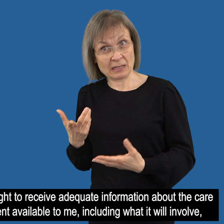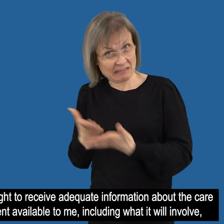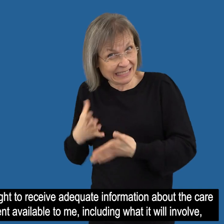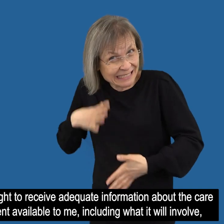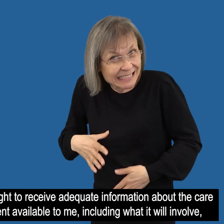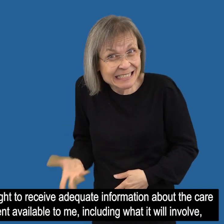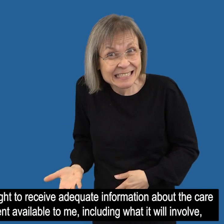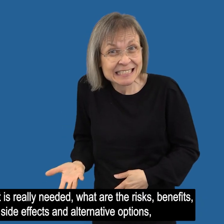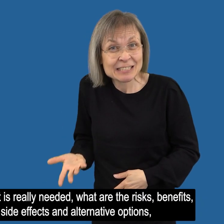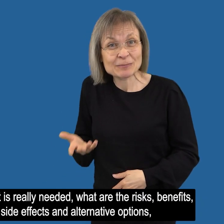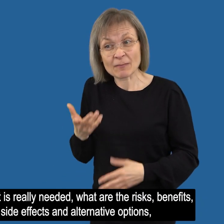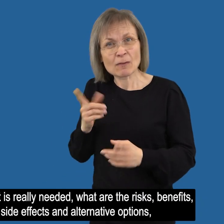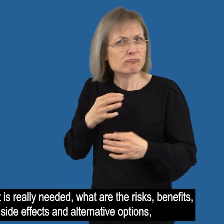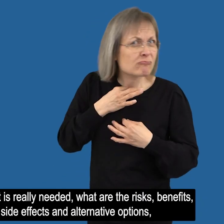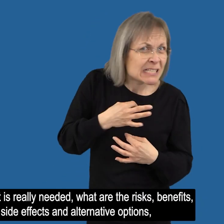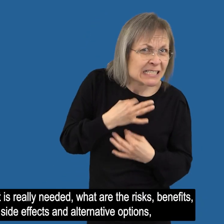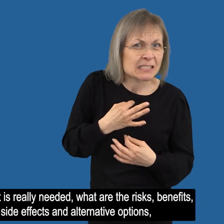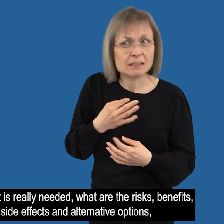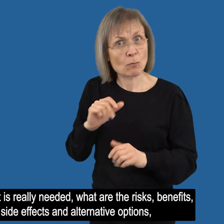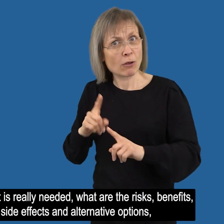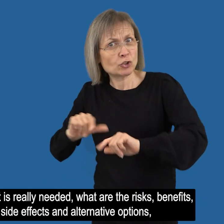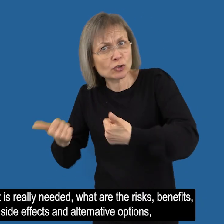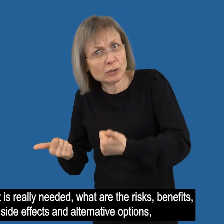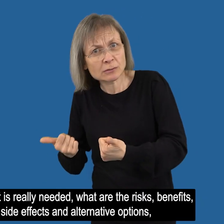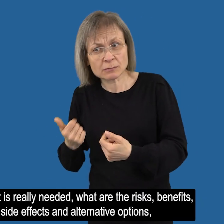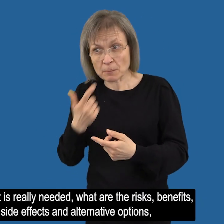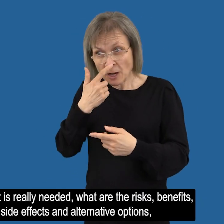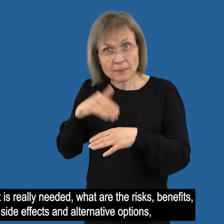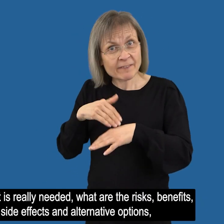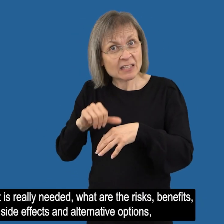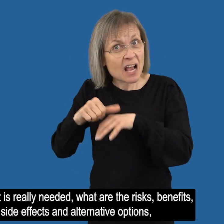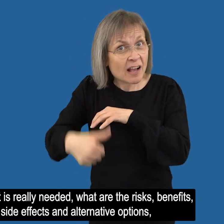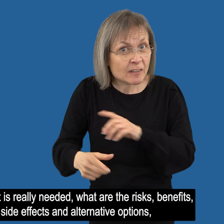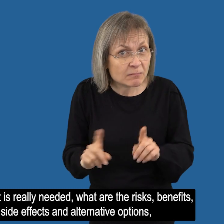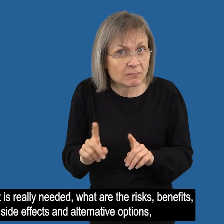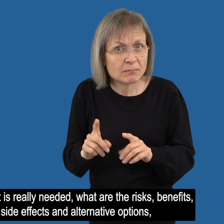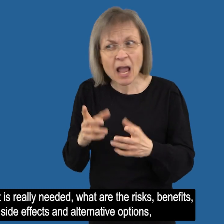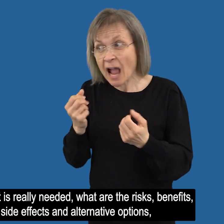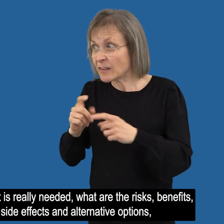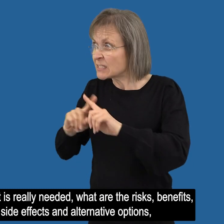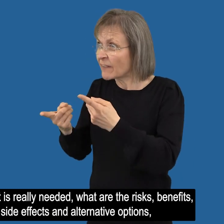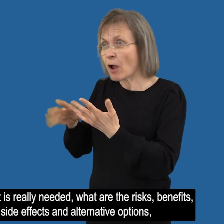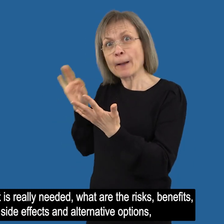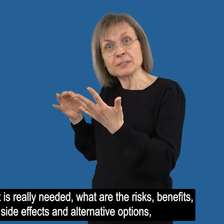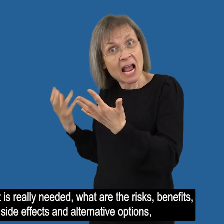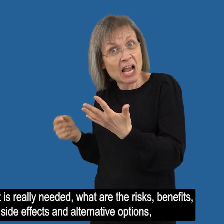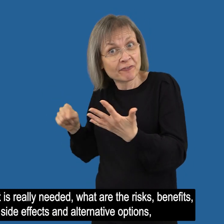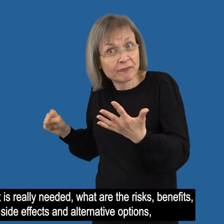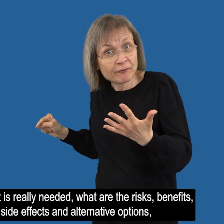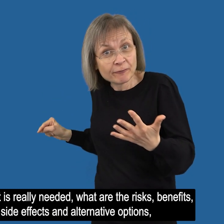whether it is really needed, what are the risks, benefits, side effects, and alternative options, and what might